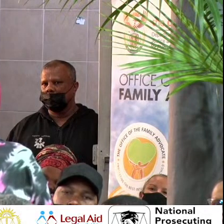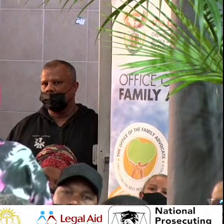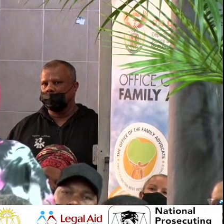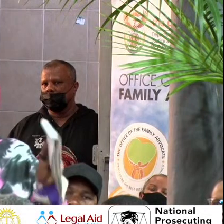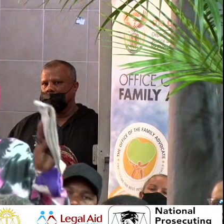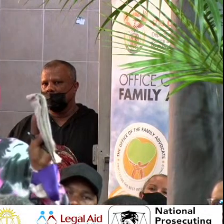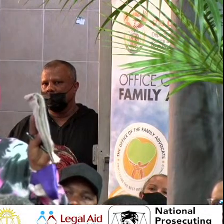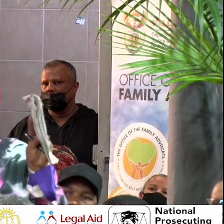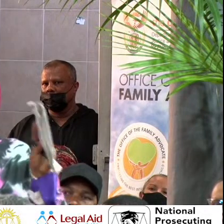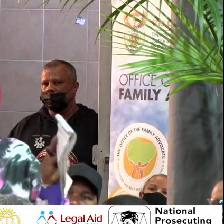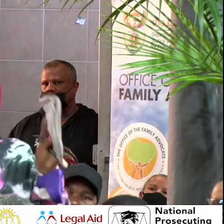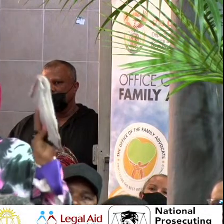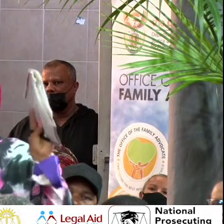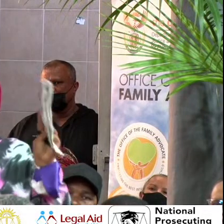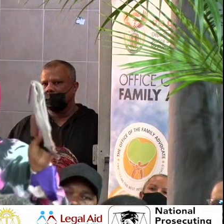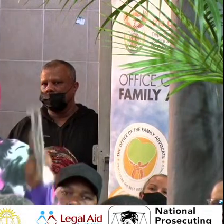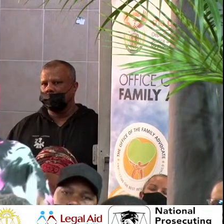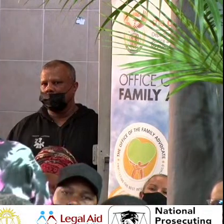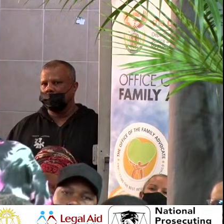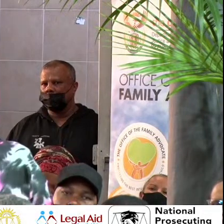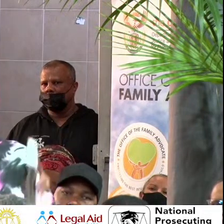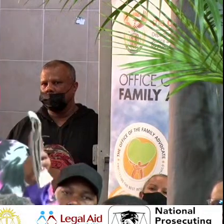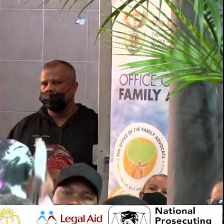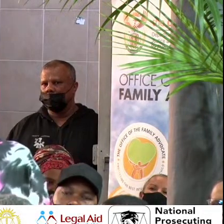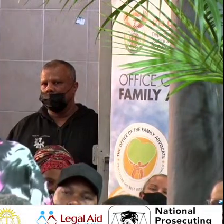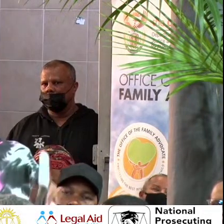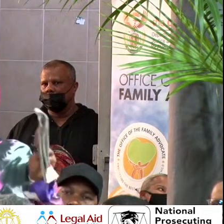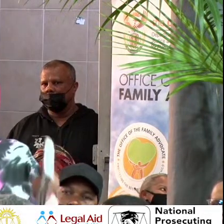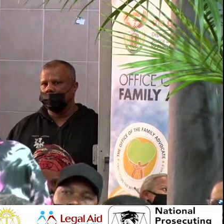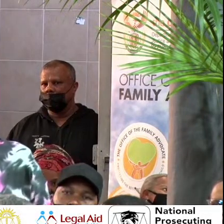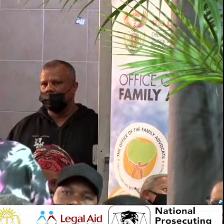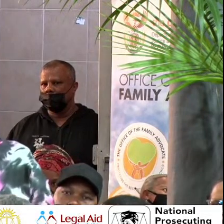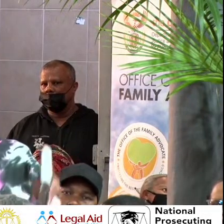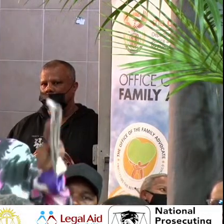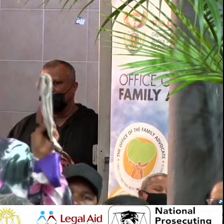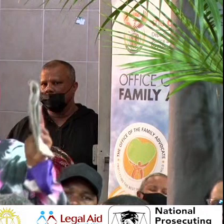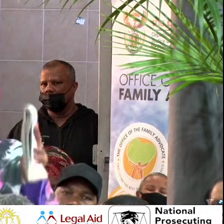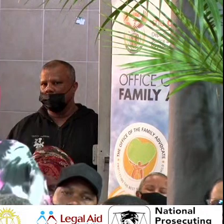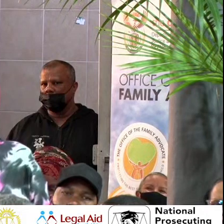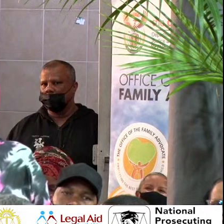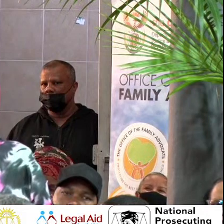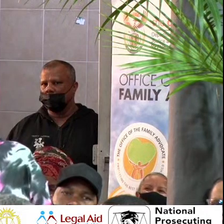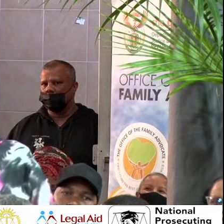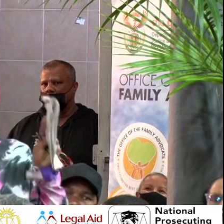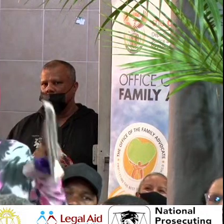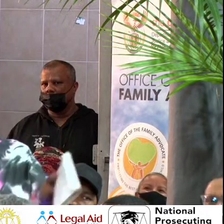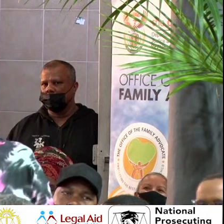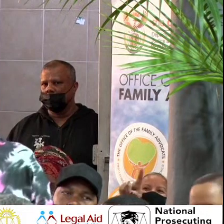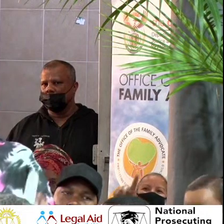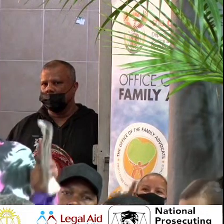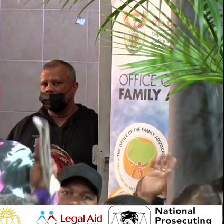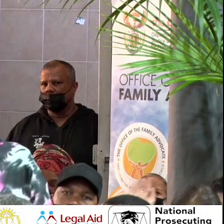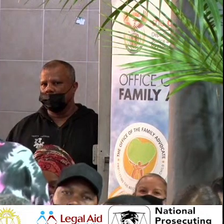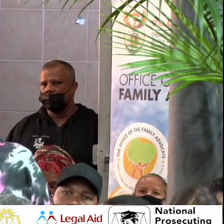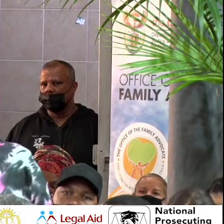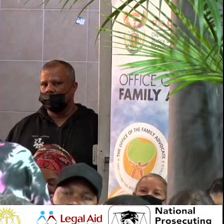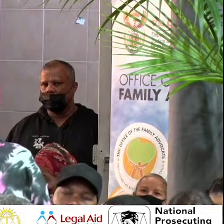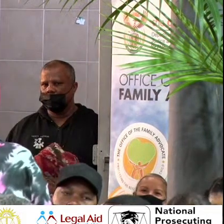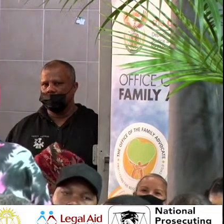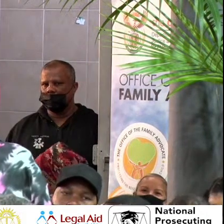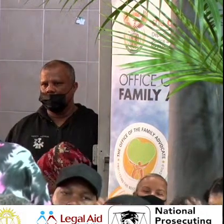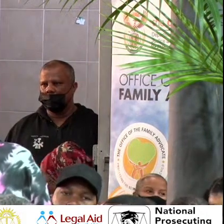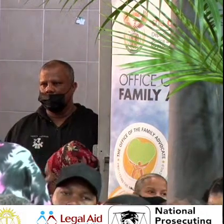releasing out of jail without the consent of the complainant or our